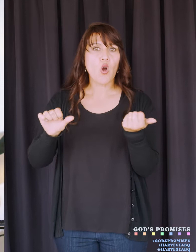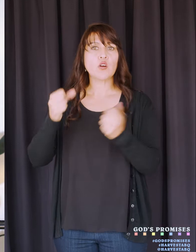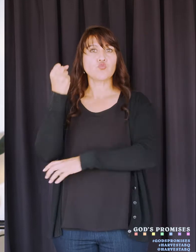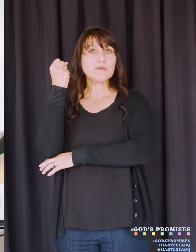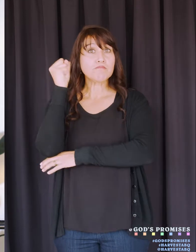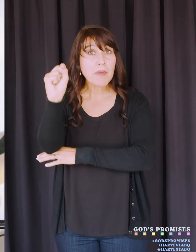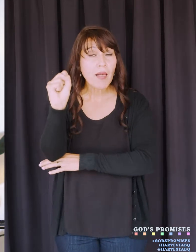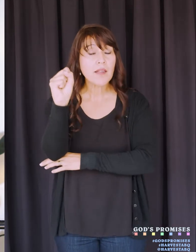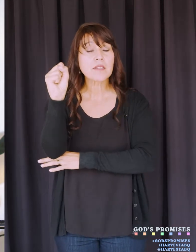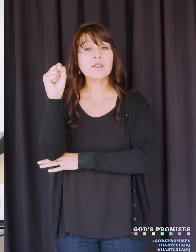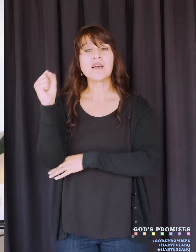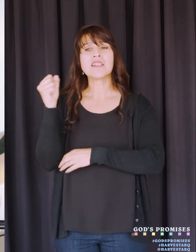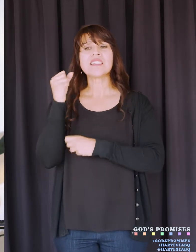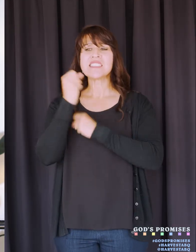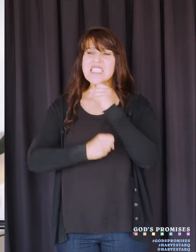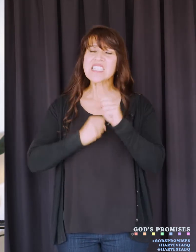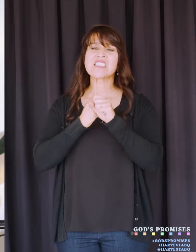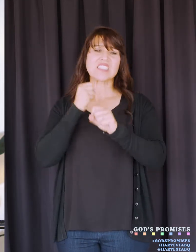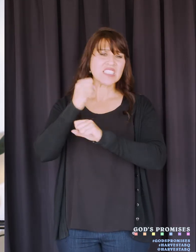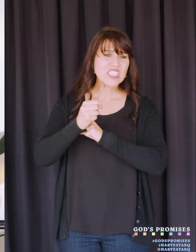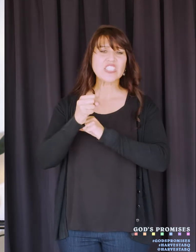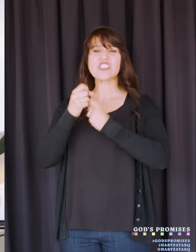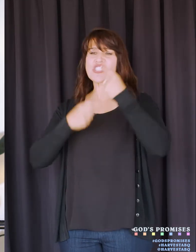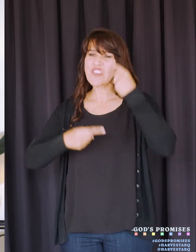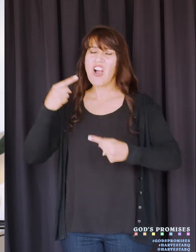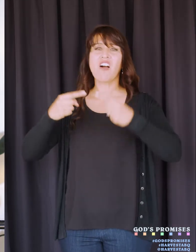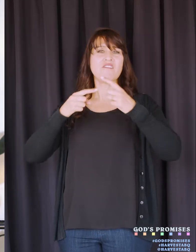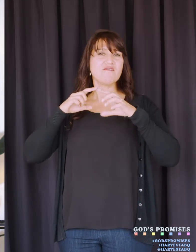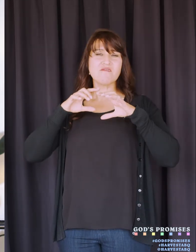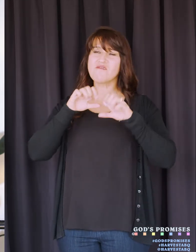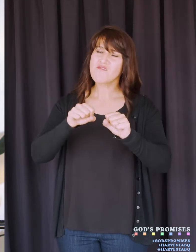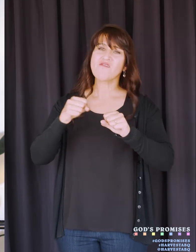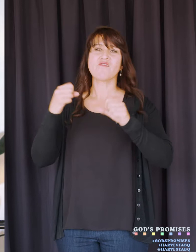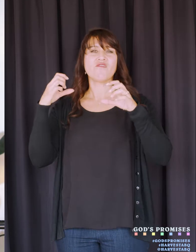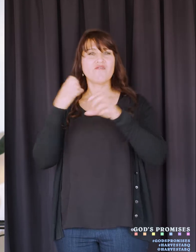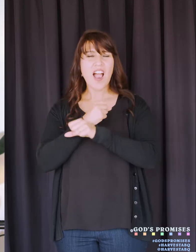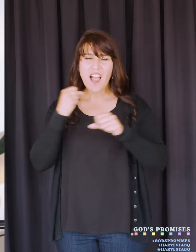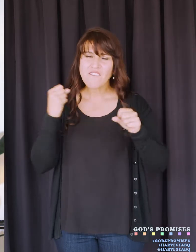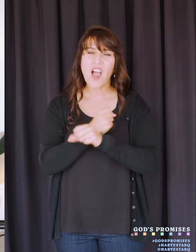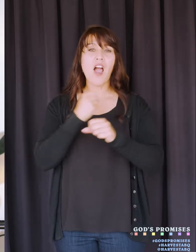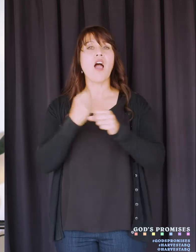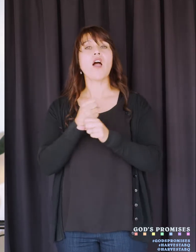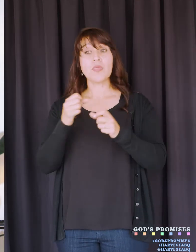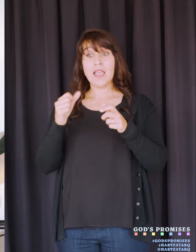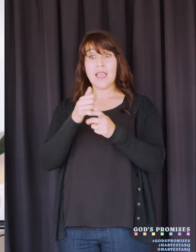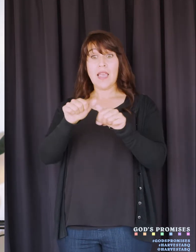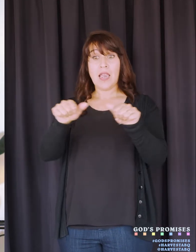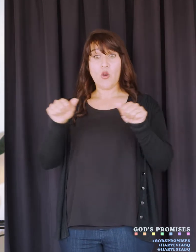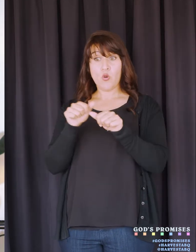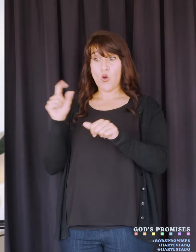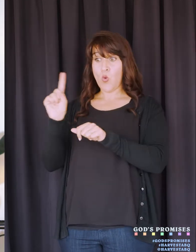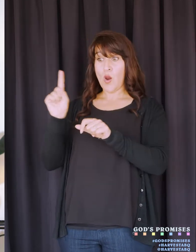rebellion. Eventually, after years of invasion and conflict, the region that they occupied is conquered by